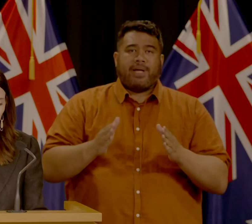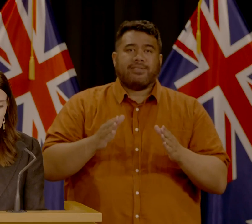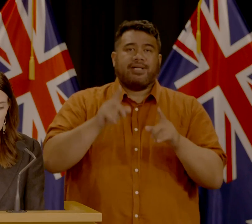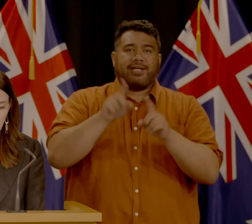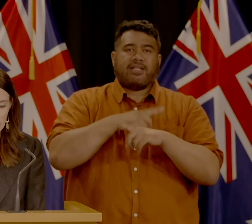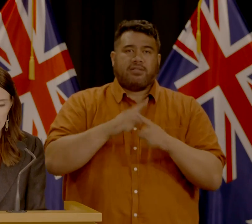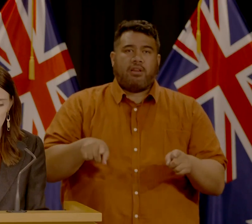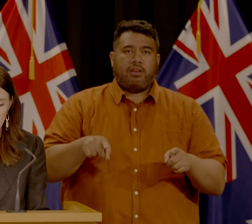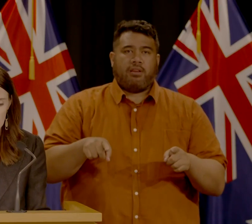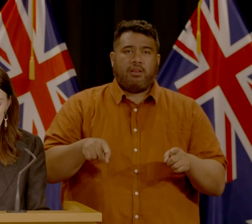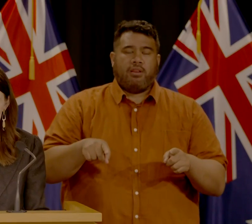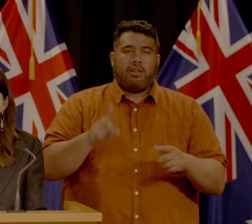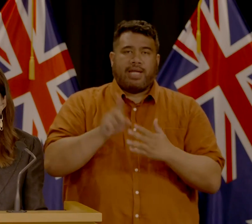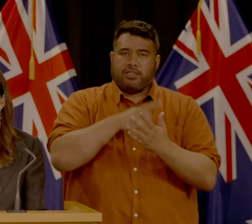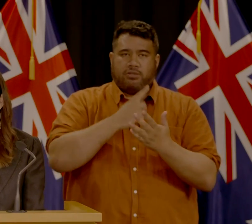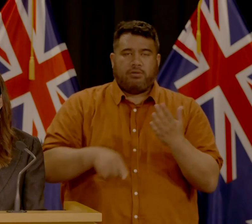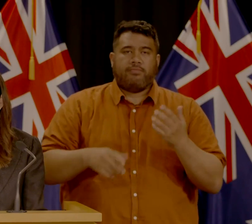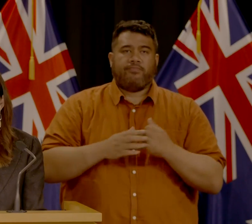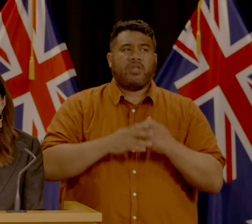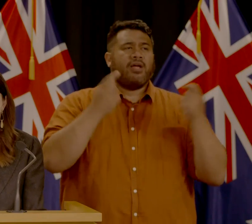This applies to non-essential events such as